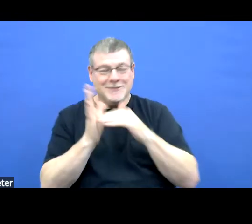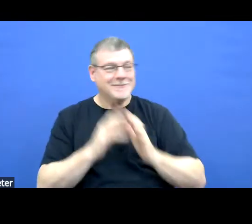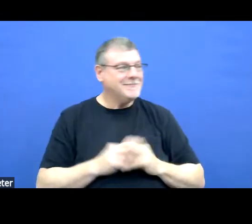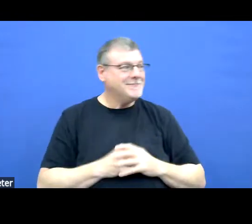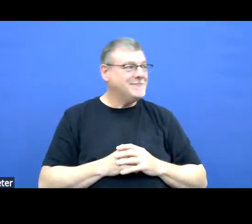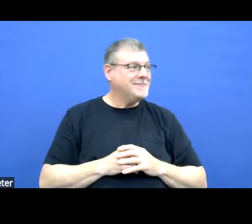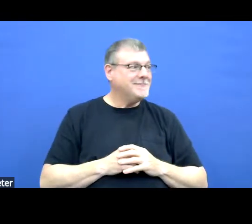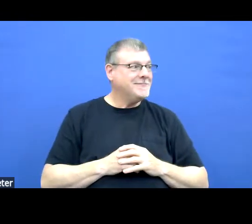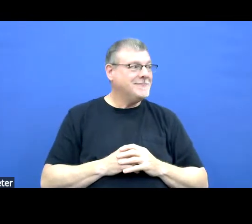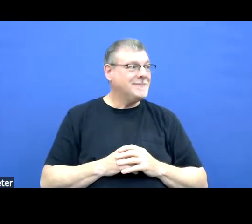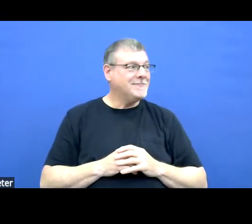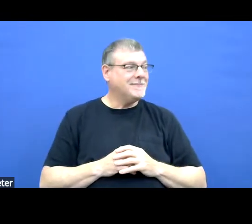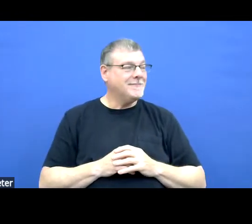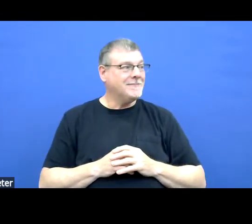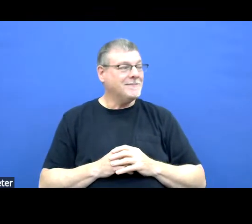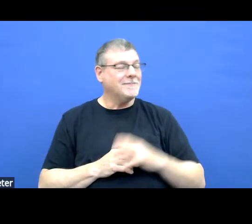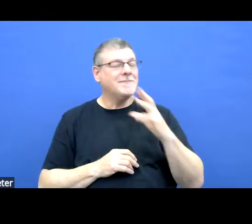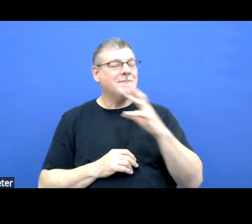And